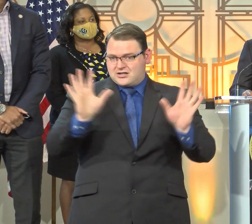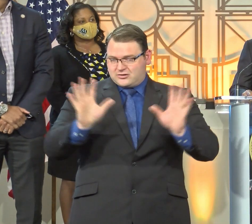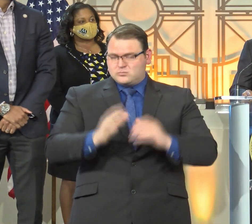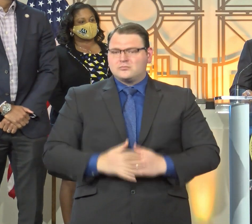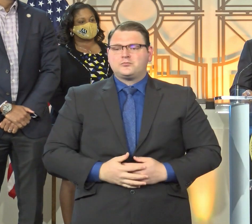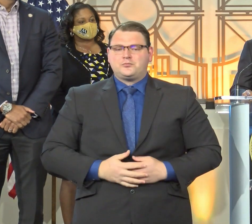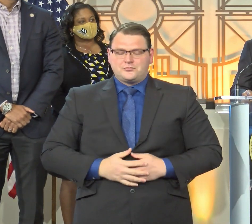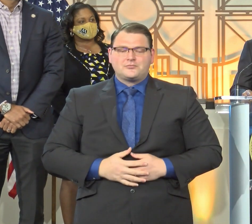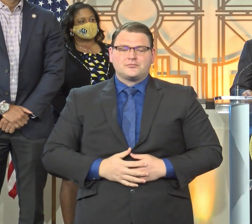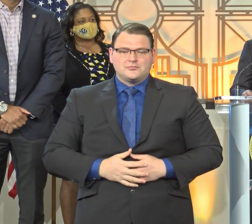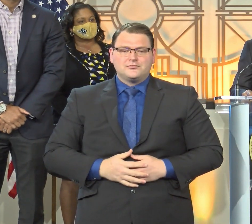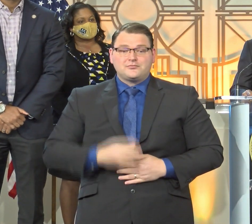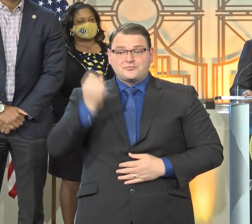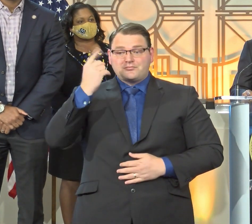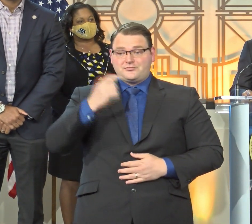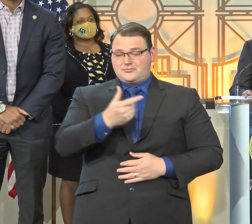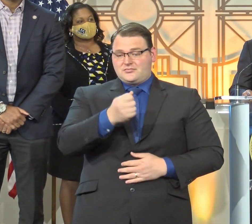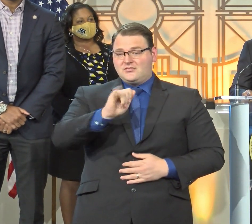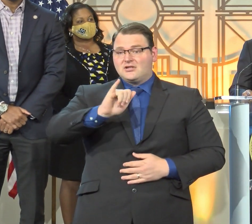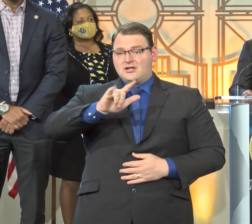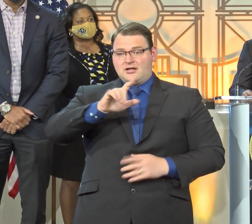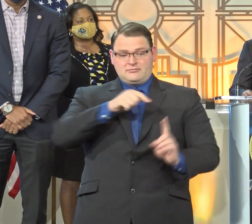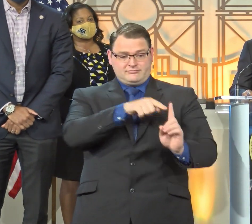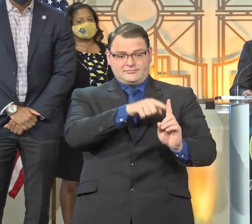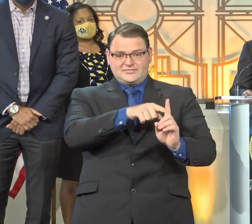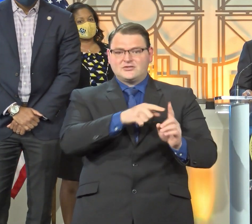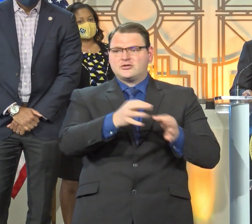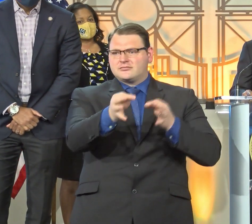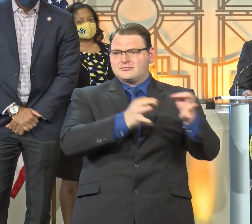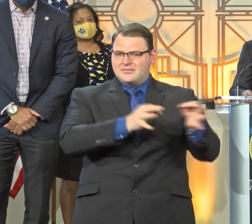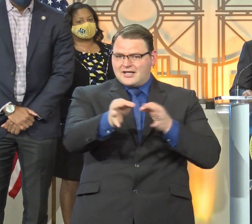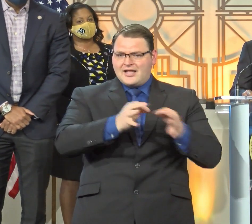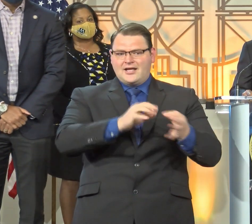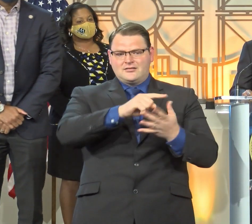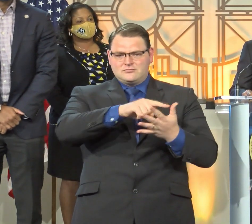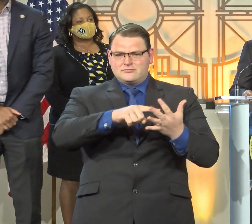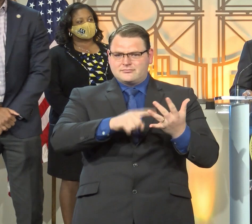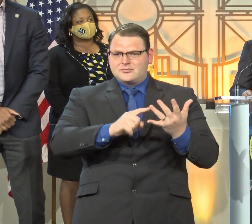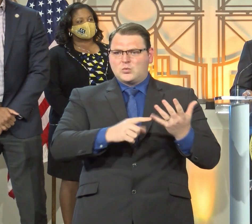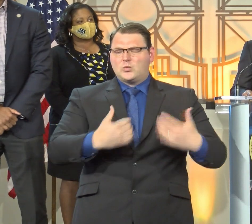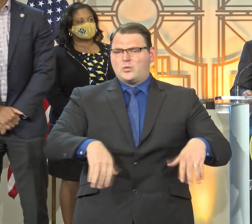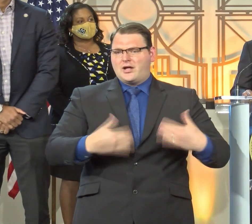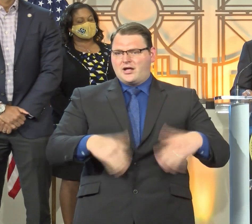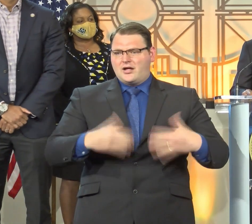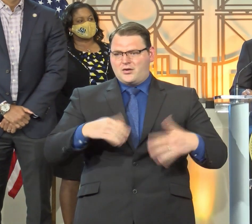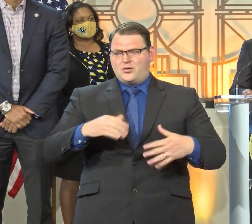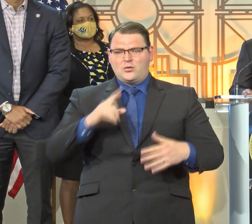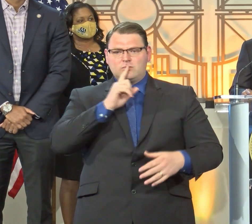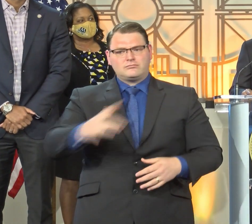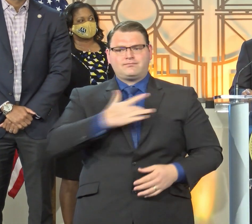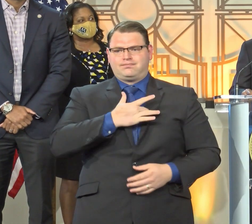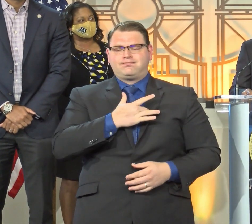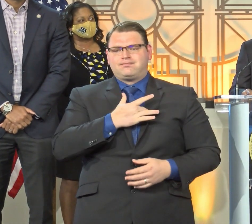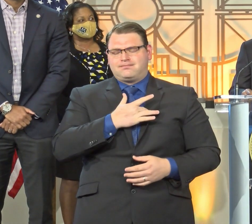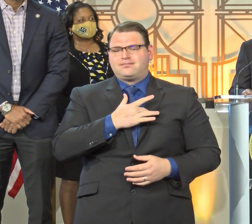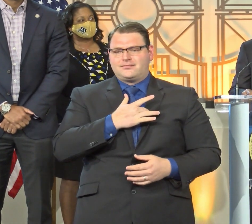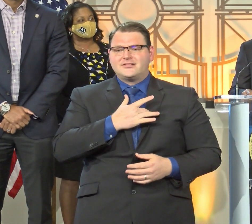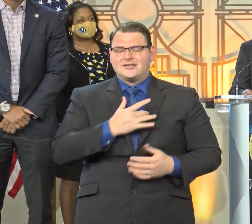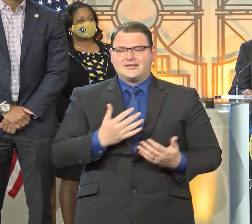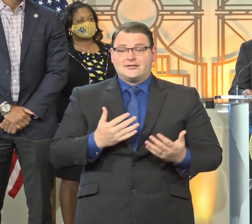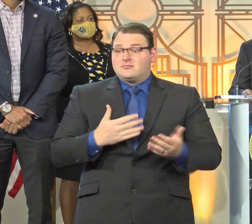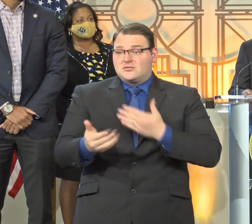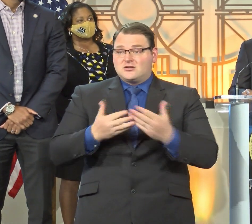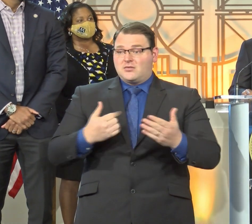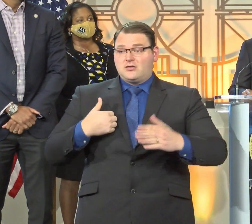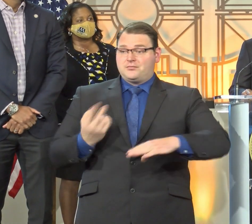said some things during that memorial that really brought things home. And no matter how many times I stand before